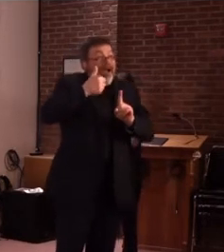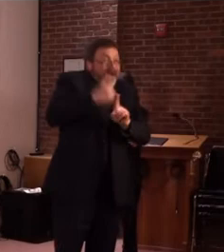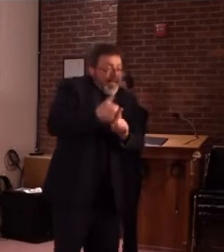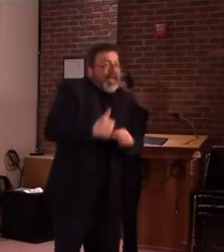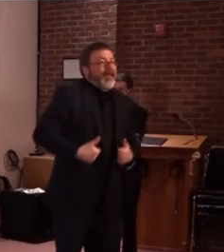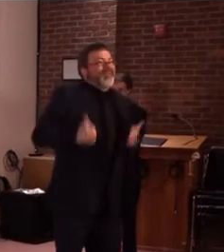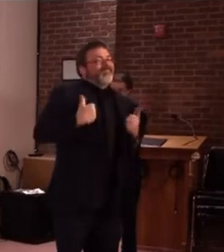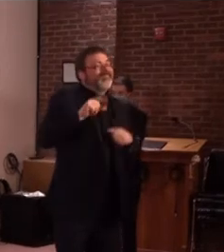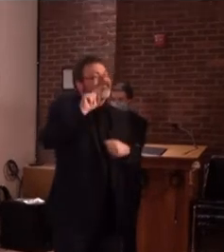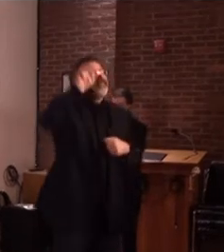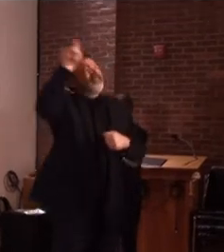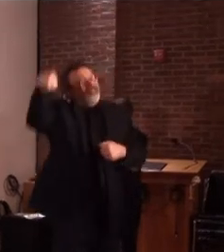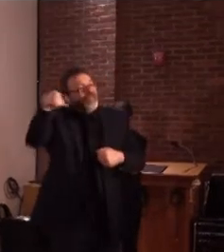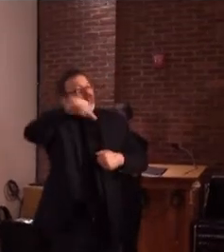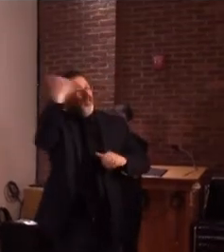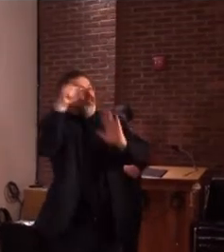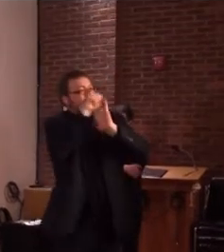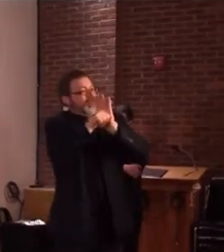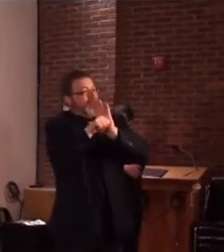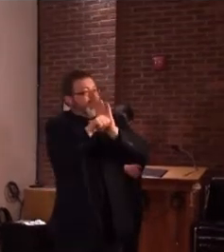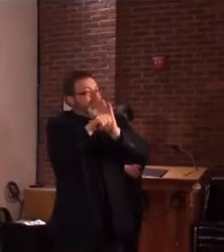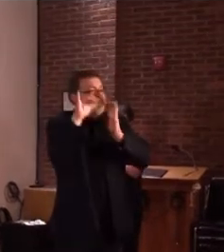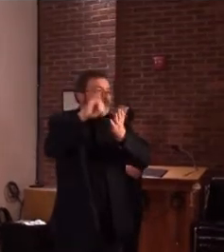Commissioner Health is going to try and answer that.